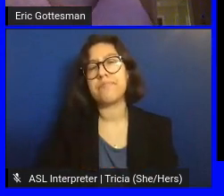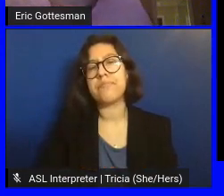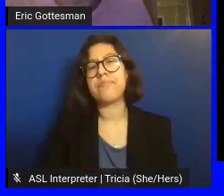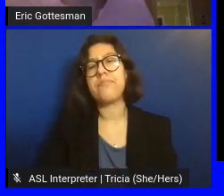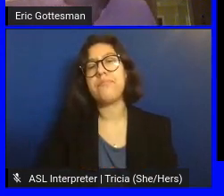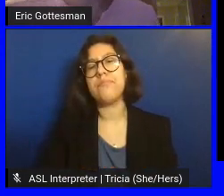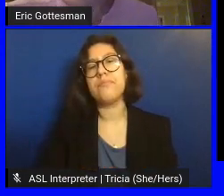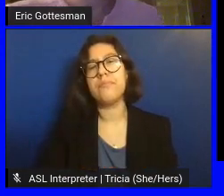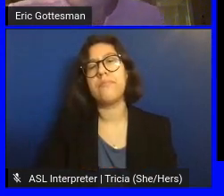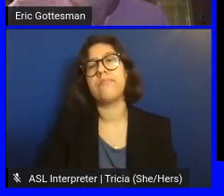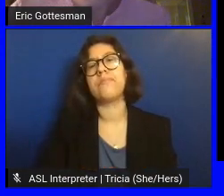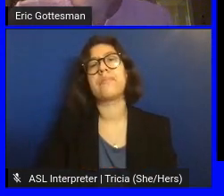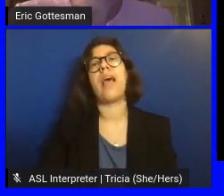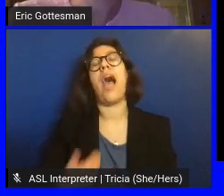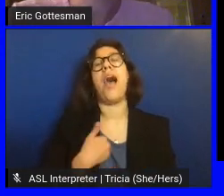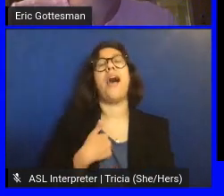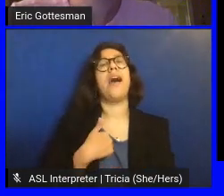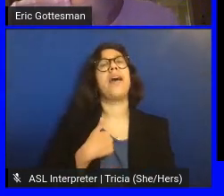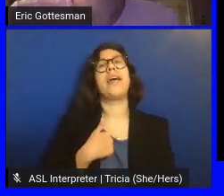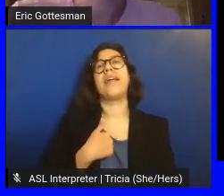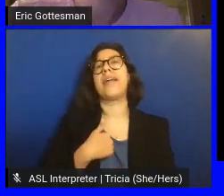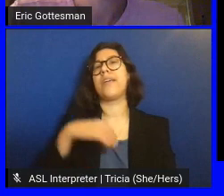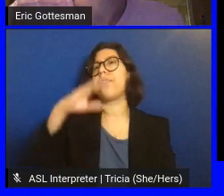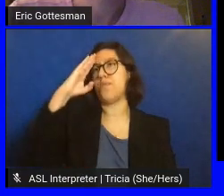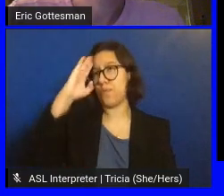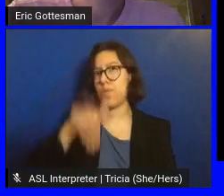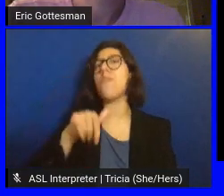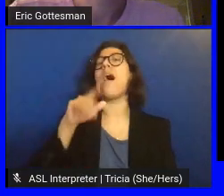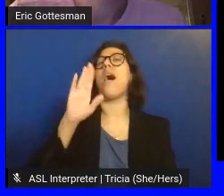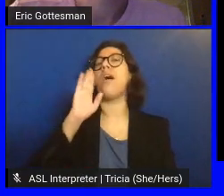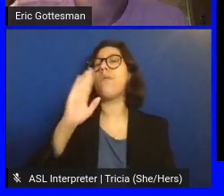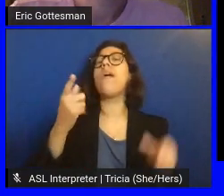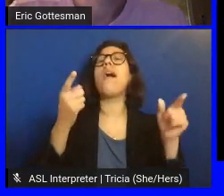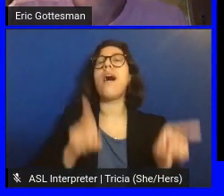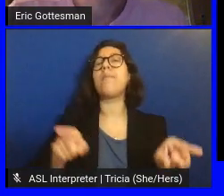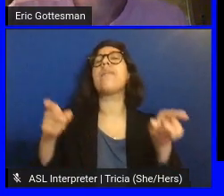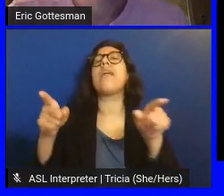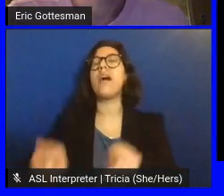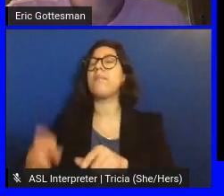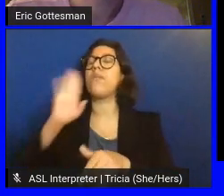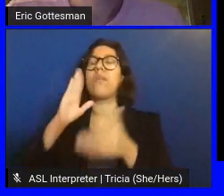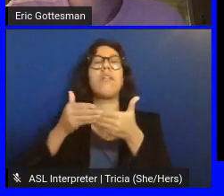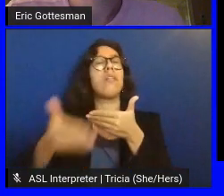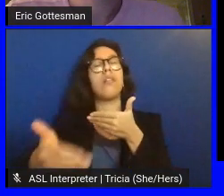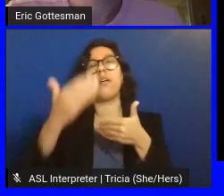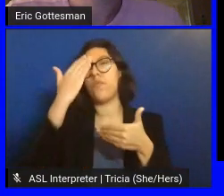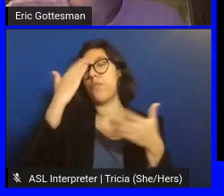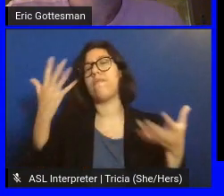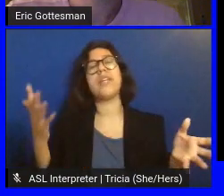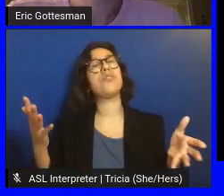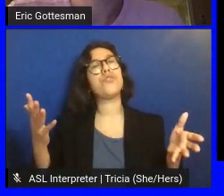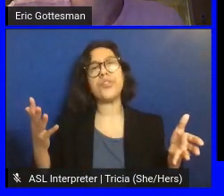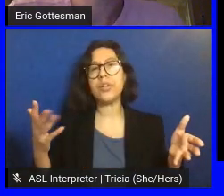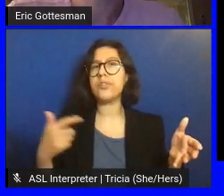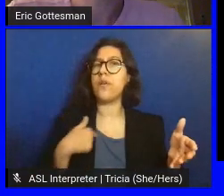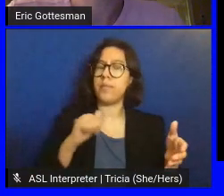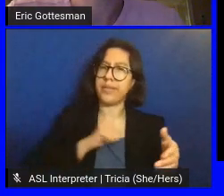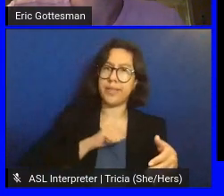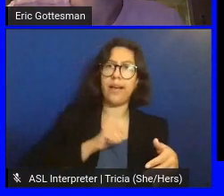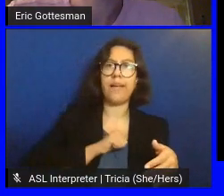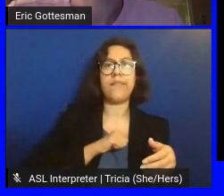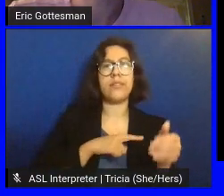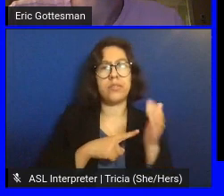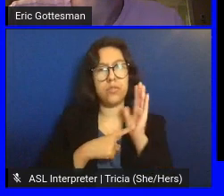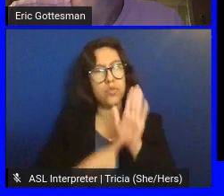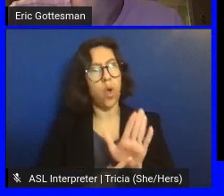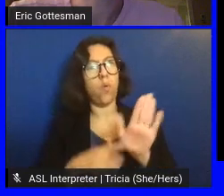I knew that this was going to keep happening, and it was something that I needed to speak to in my own work.